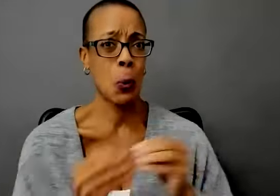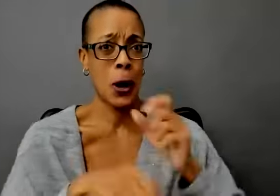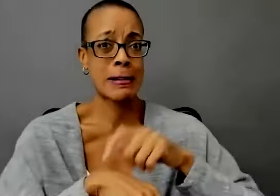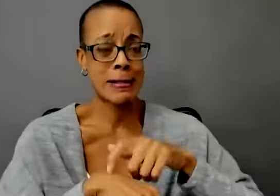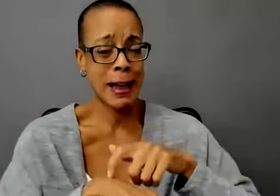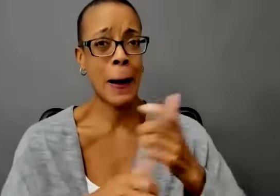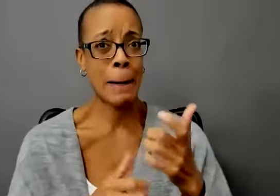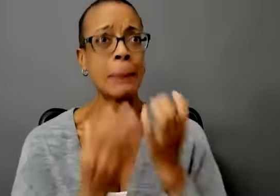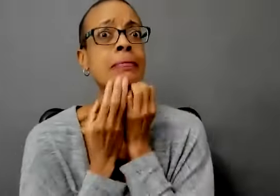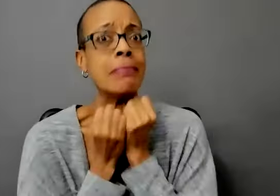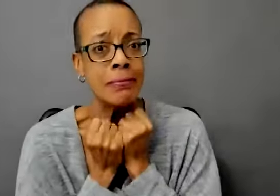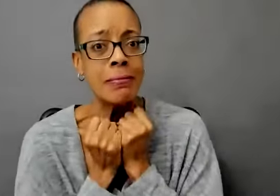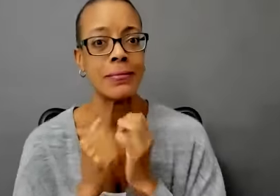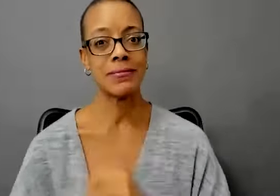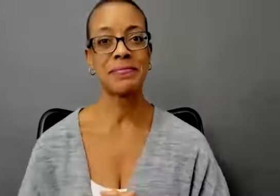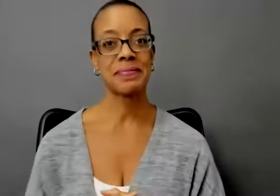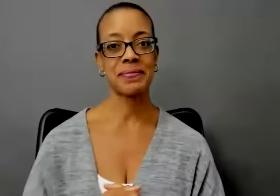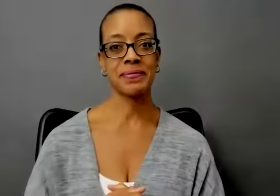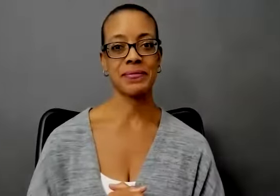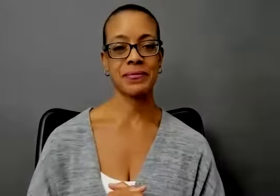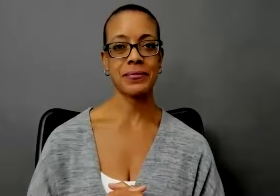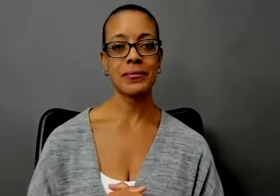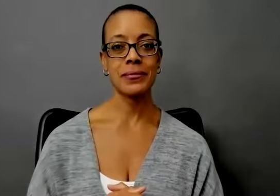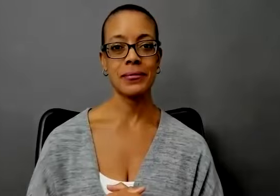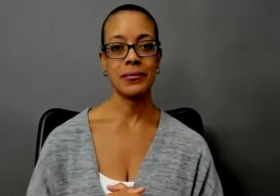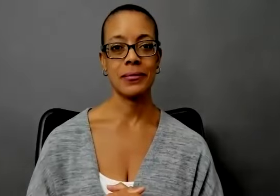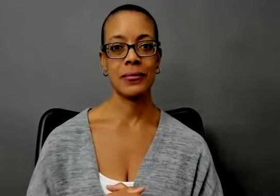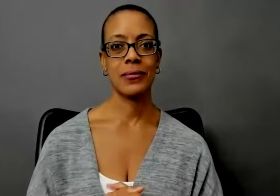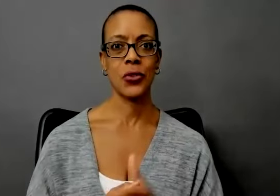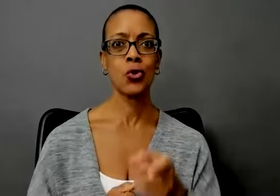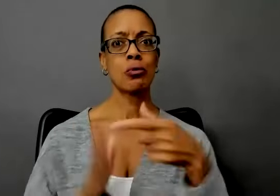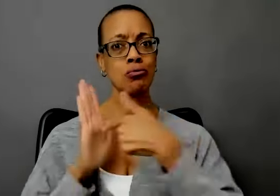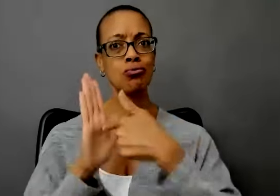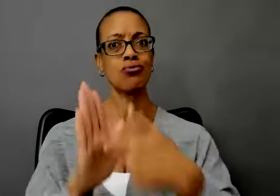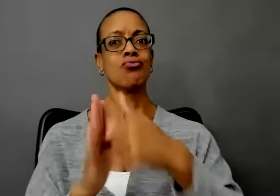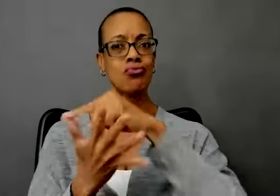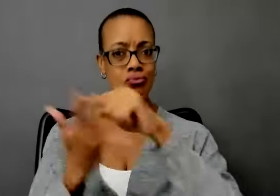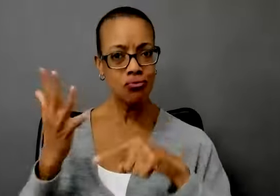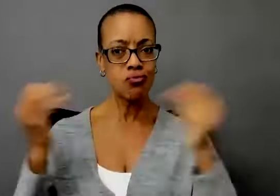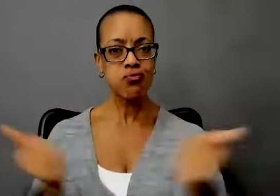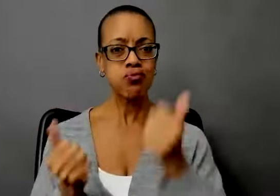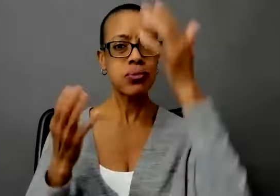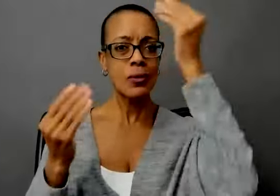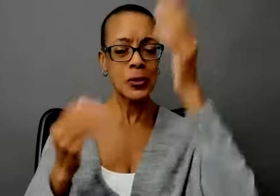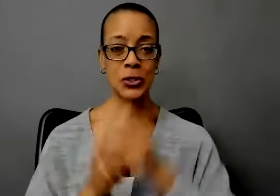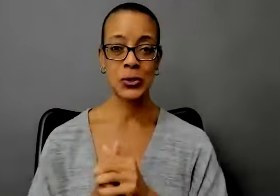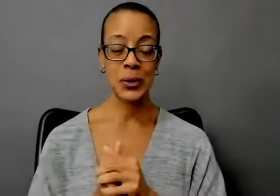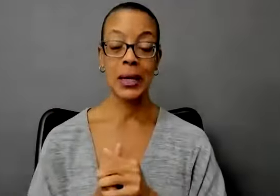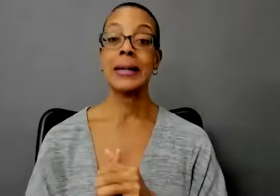appreciated, the way you were able to kind of detail and all of this information that you were able to share today. Unfortunately, that's all the